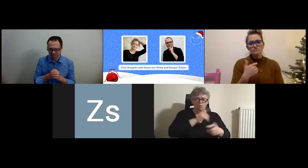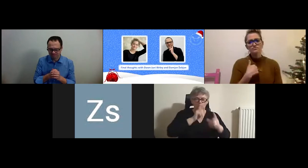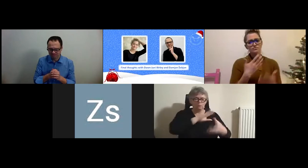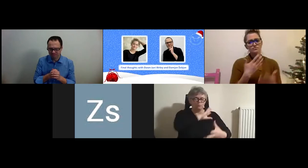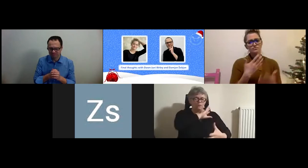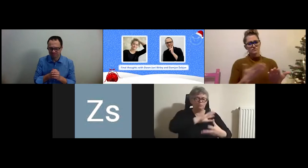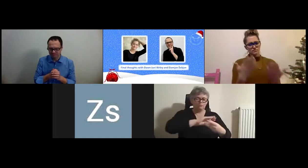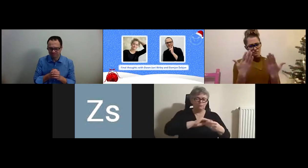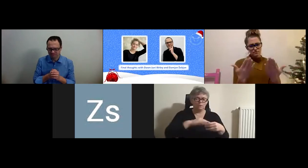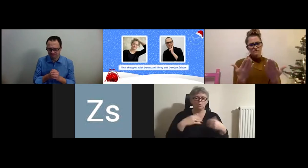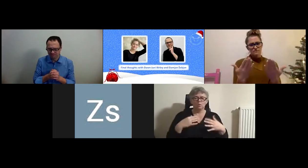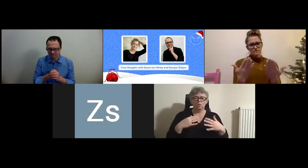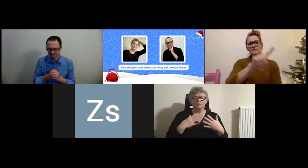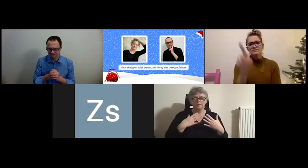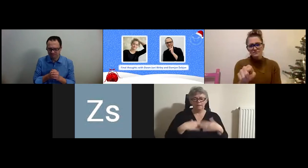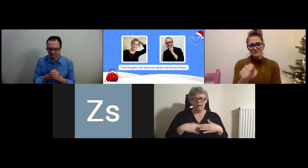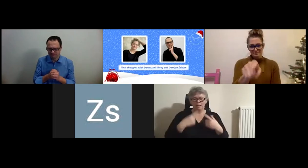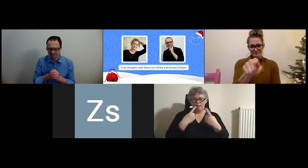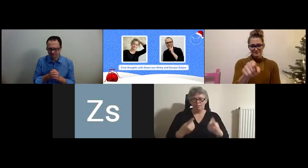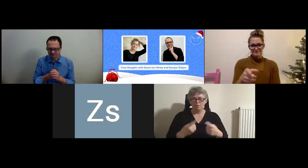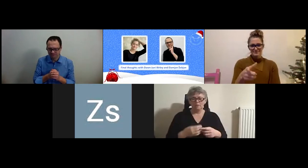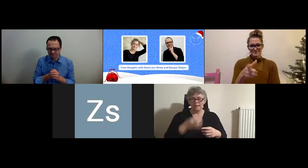this whole event.